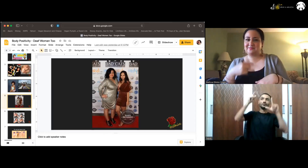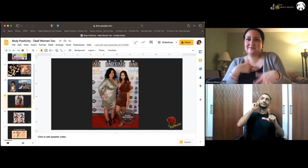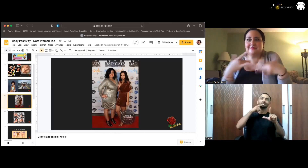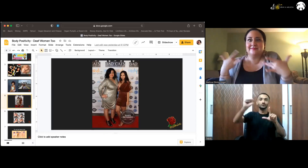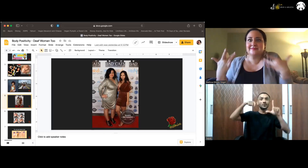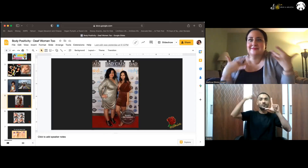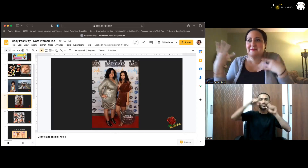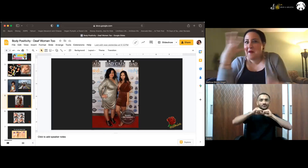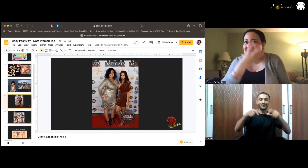on the red carpet,